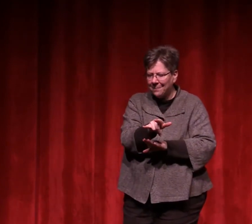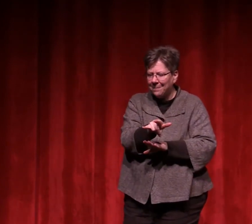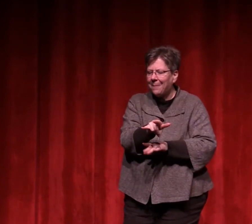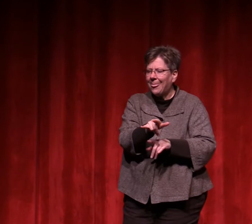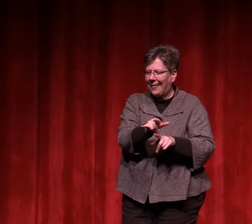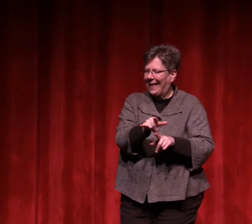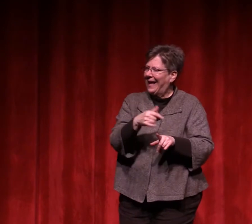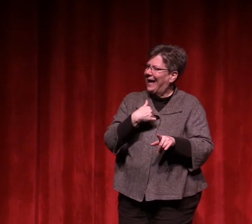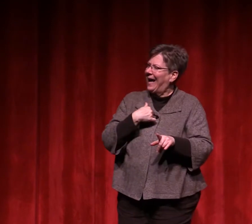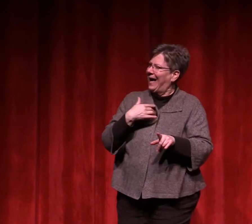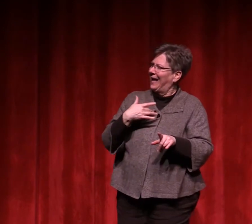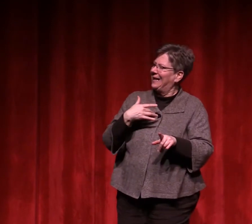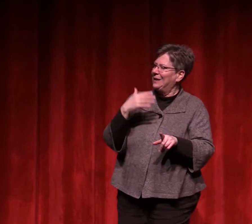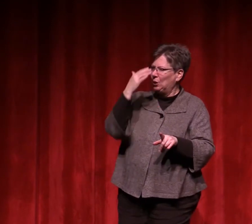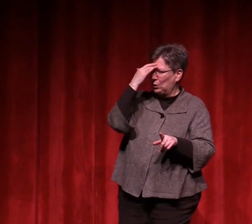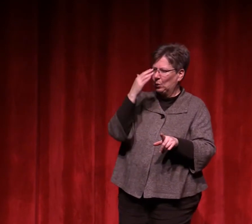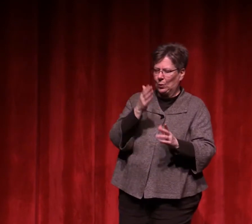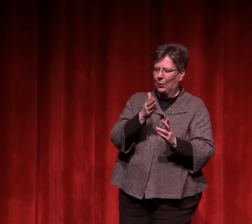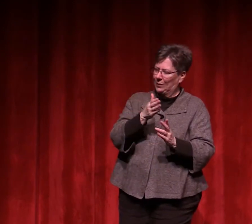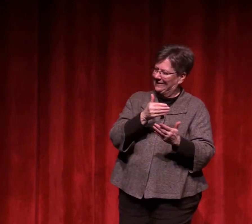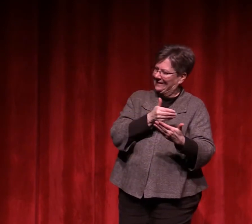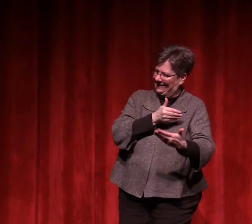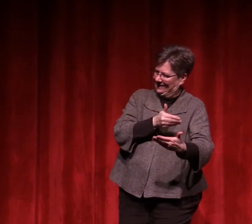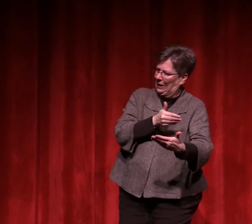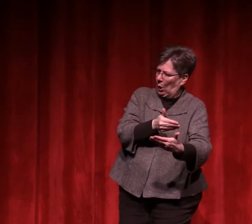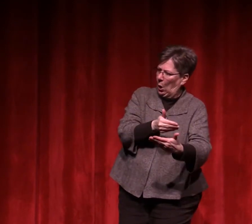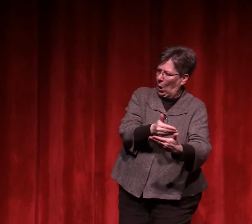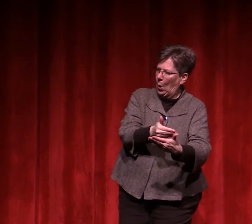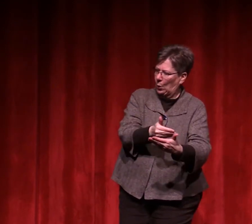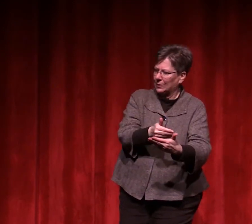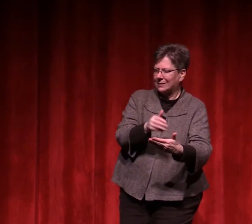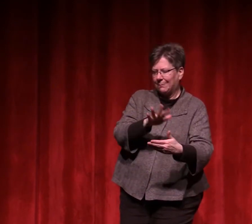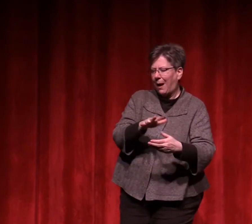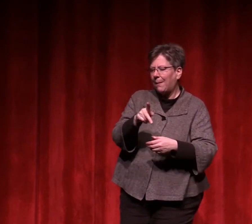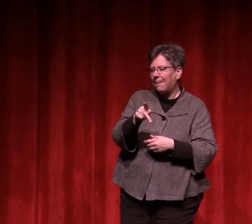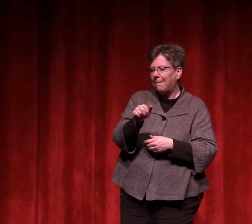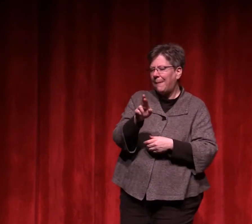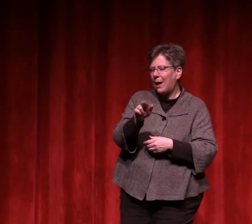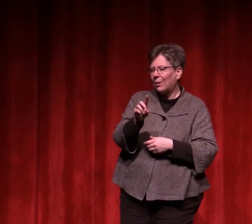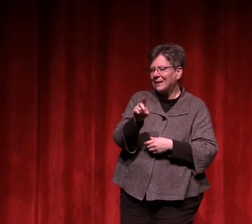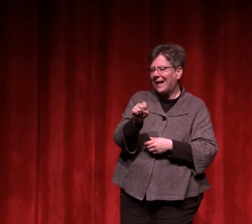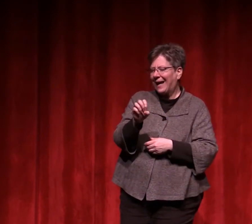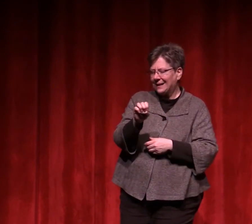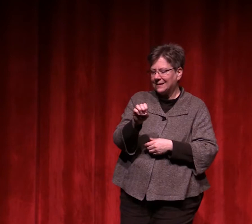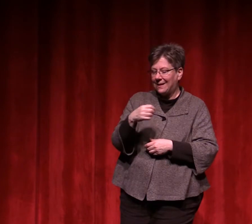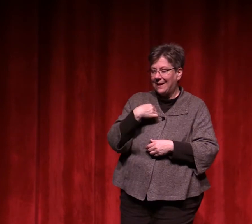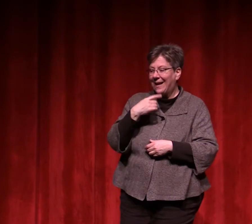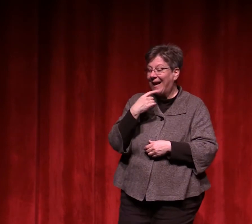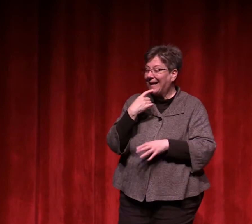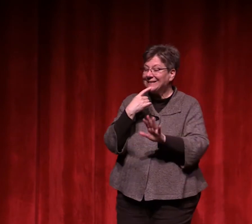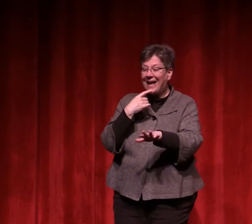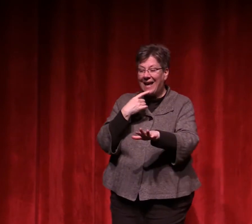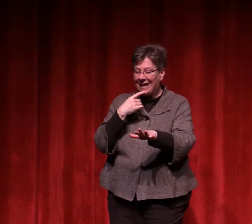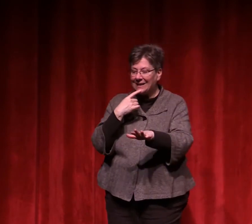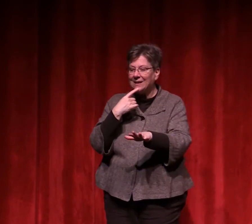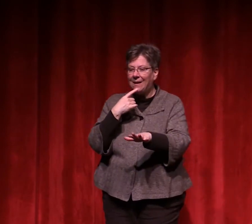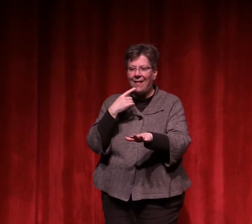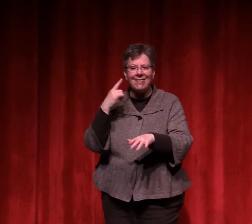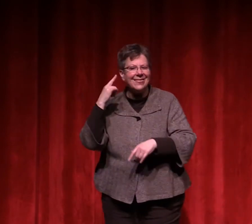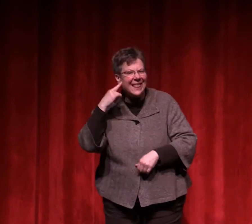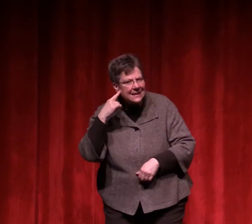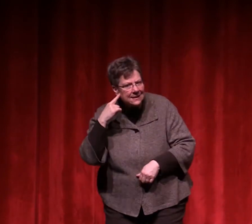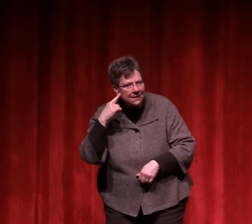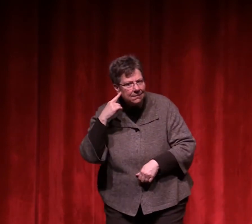it was probably between Quinn's Hot Springs and Paradise. And I said, "Listen." And as that